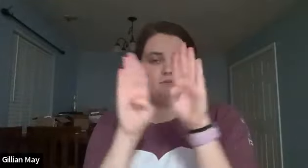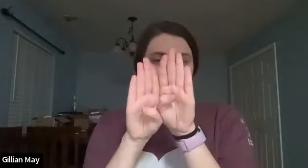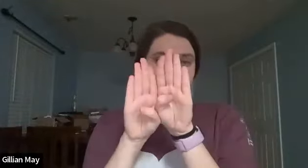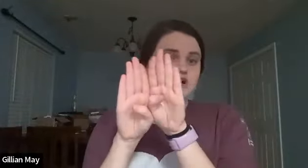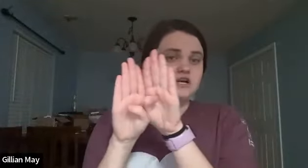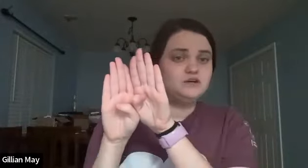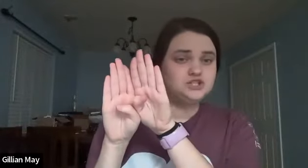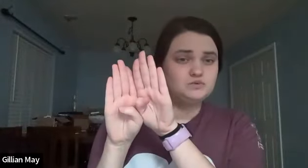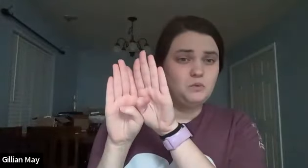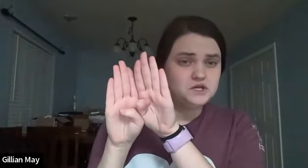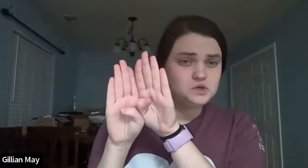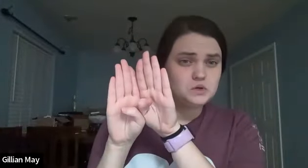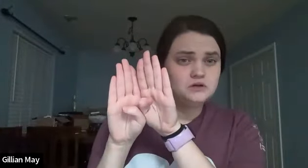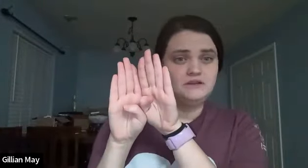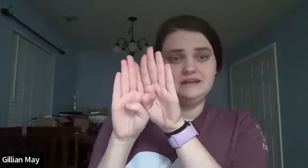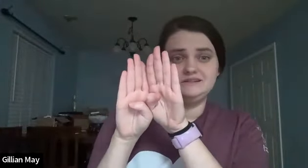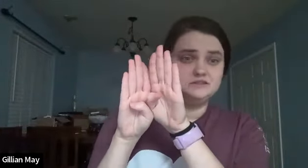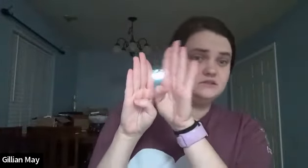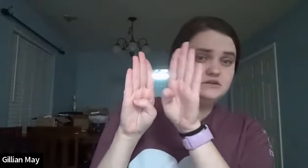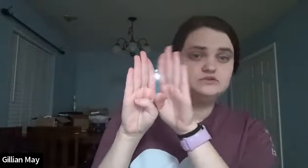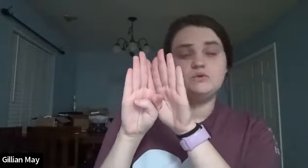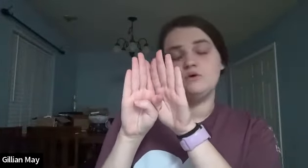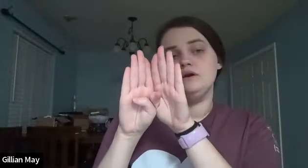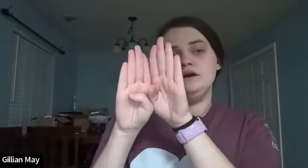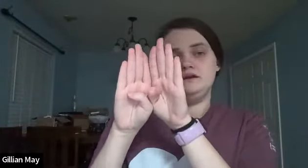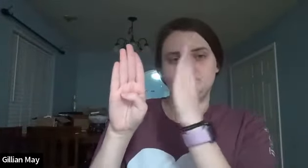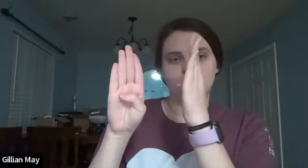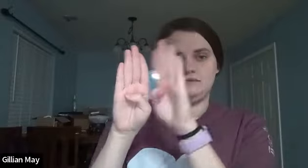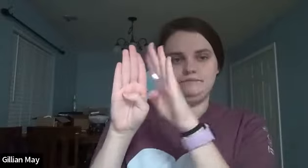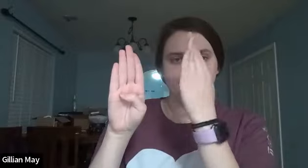If you're talking about just one door, like it's just a single door, door.